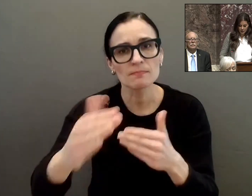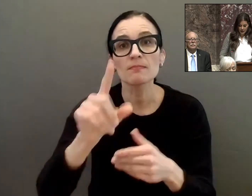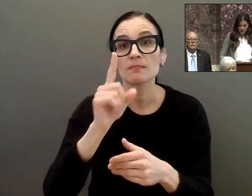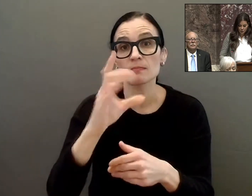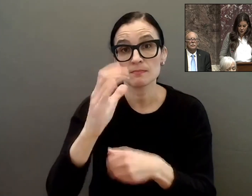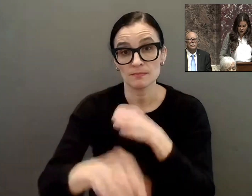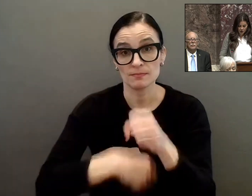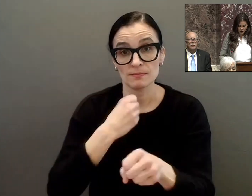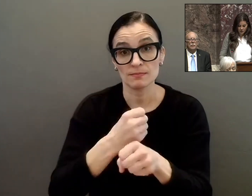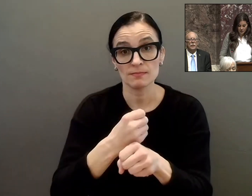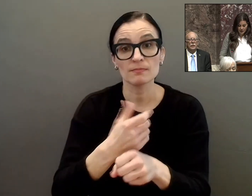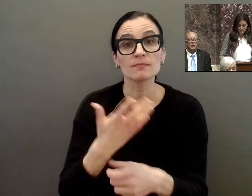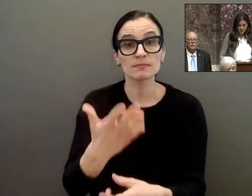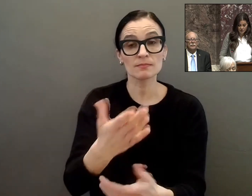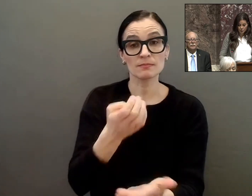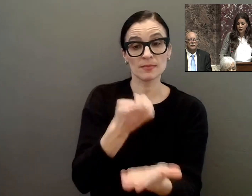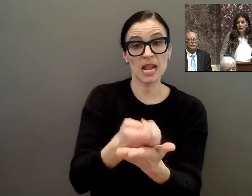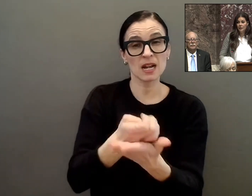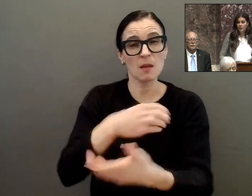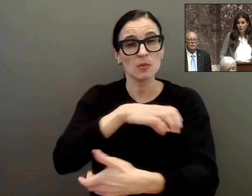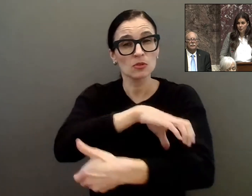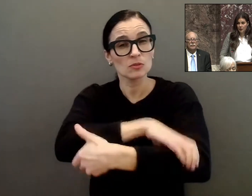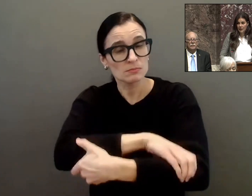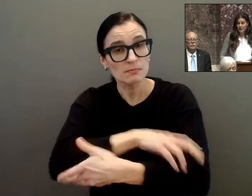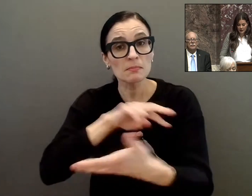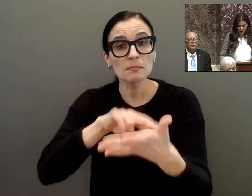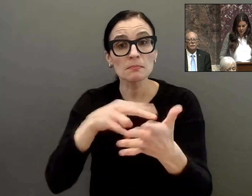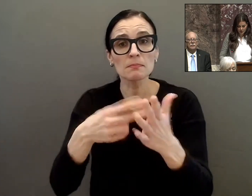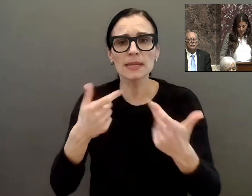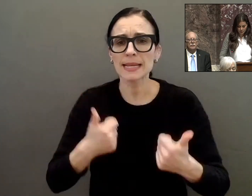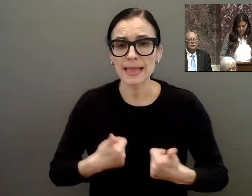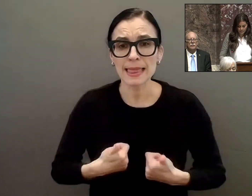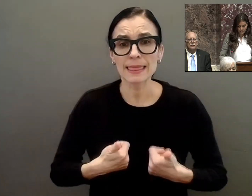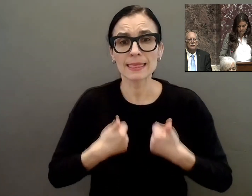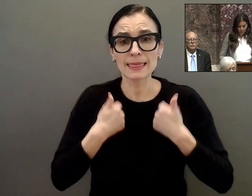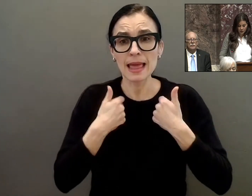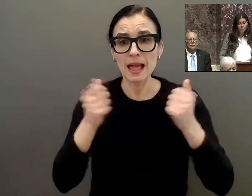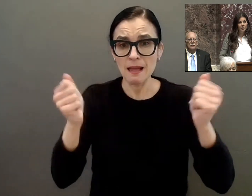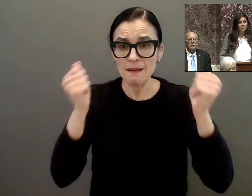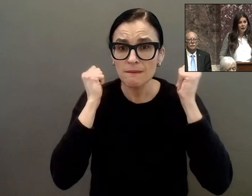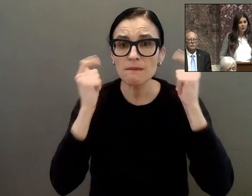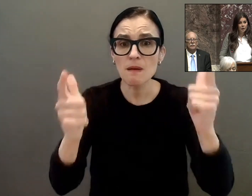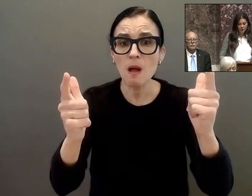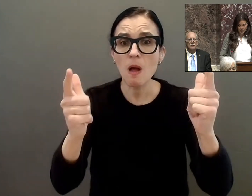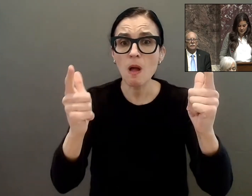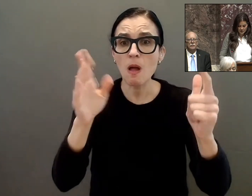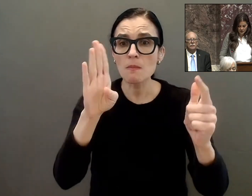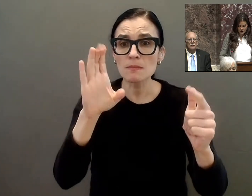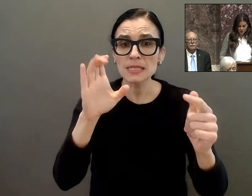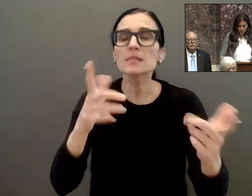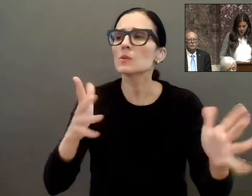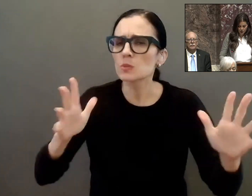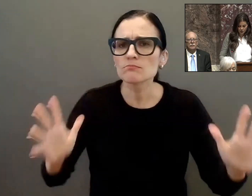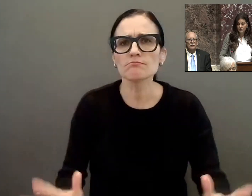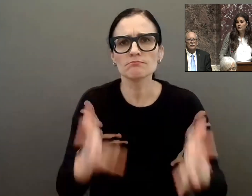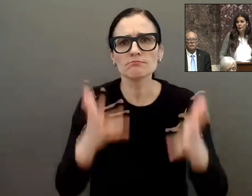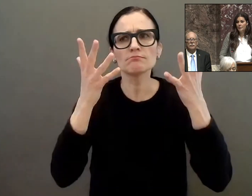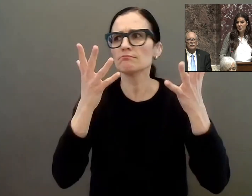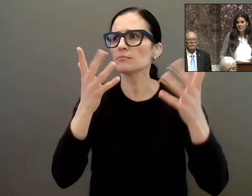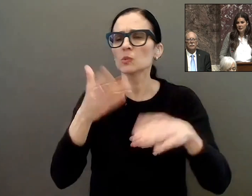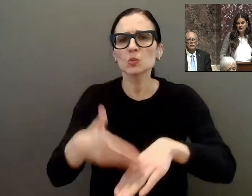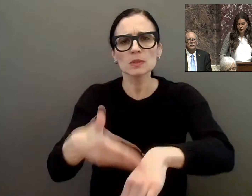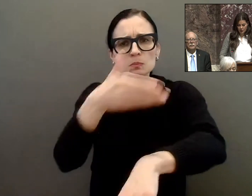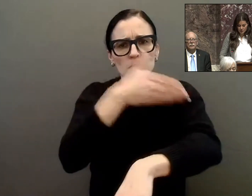BC and enriching all of our lives socially, culturally, and economically. But for economic reconciliation to work,